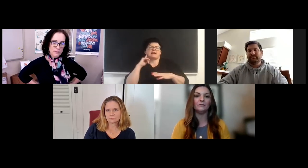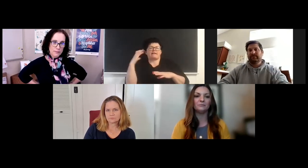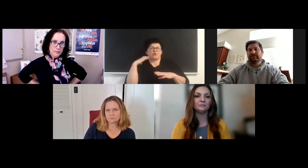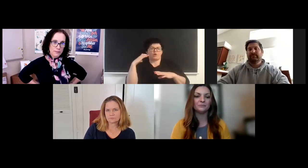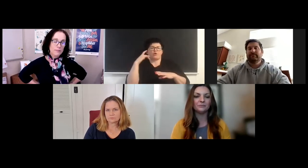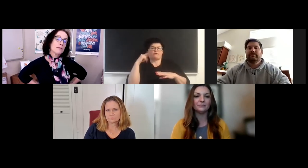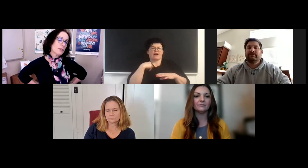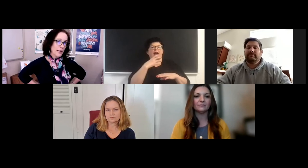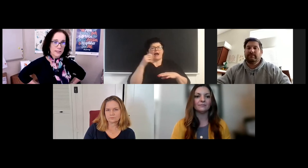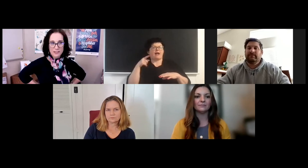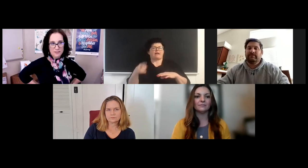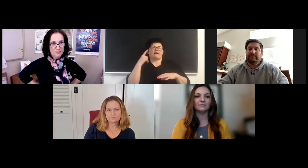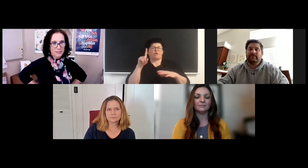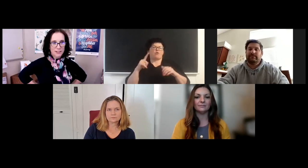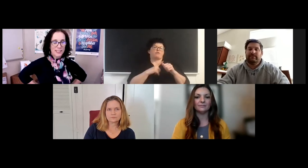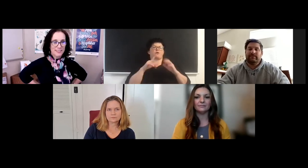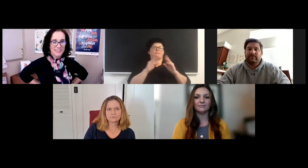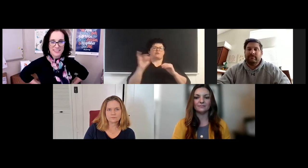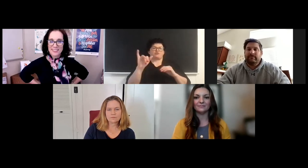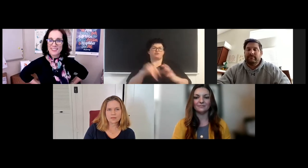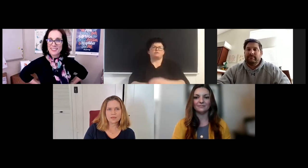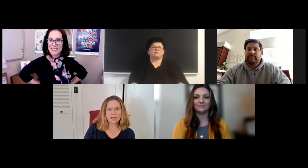well. Great. Great.